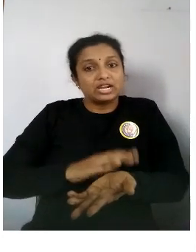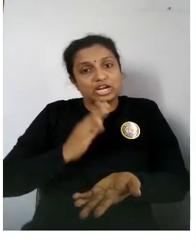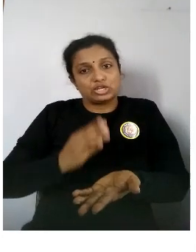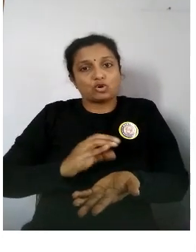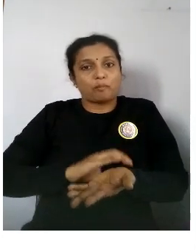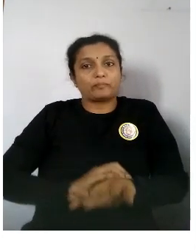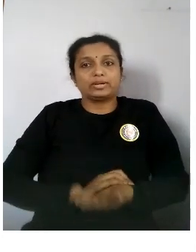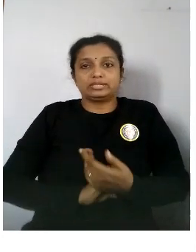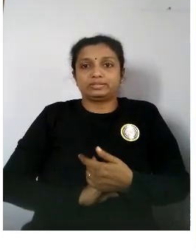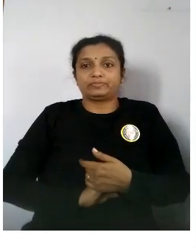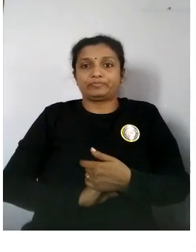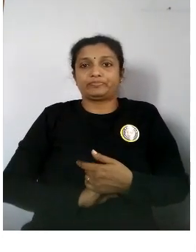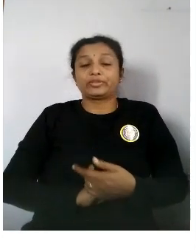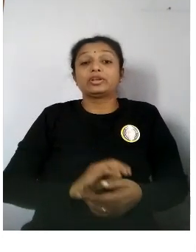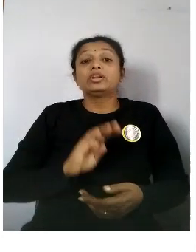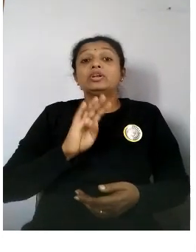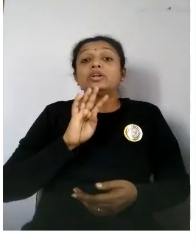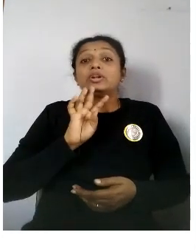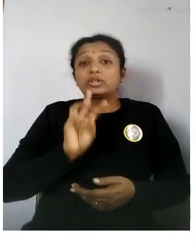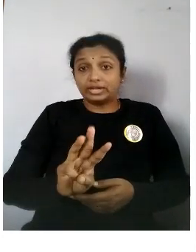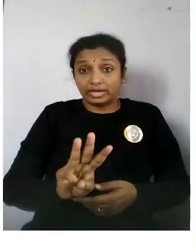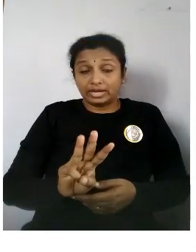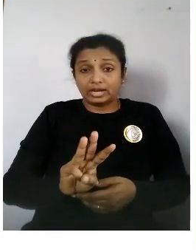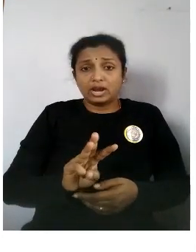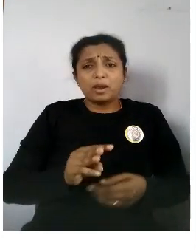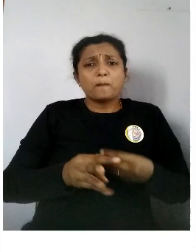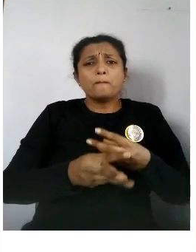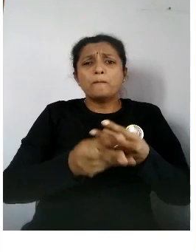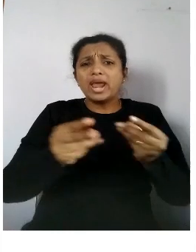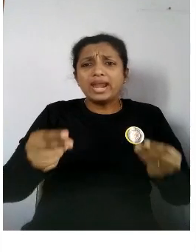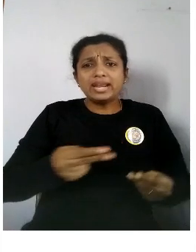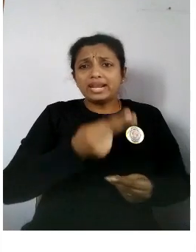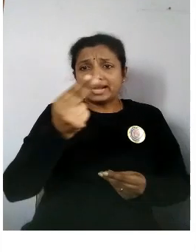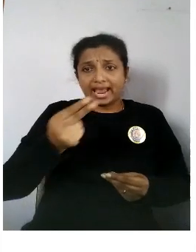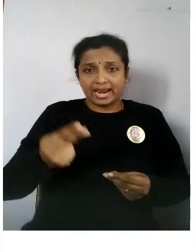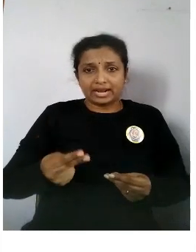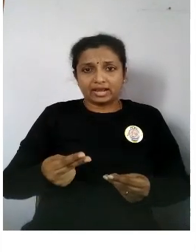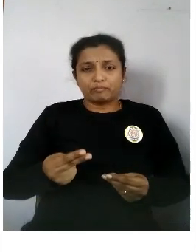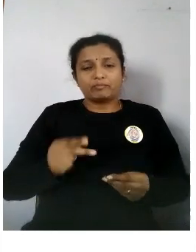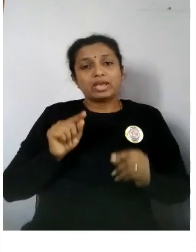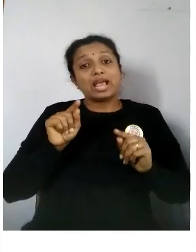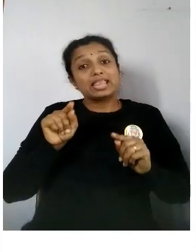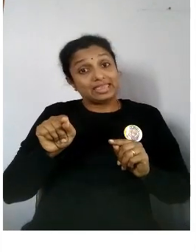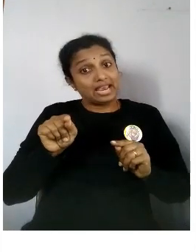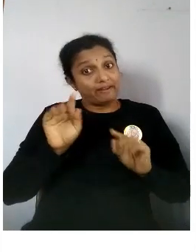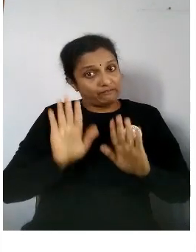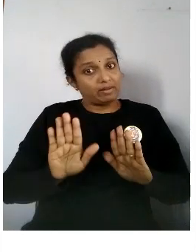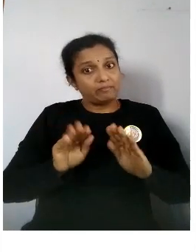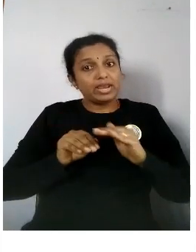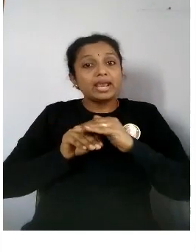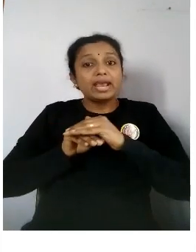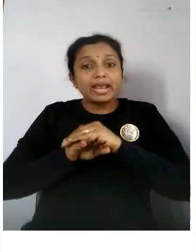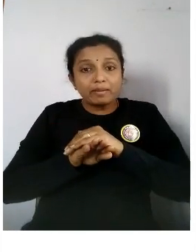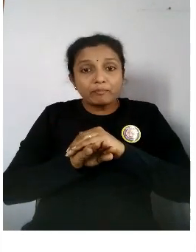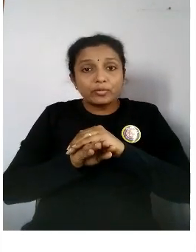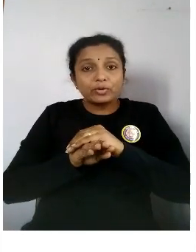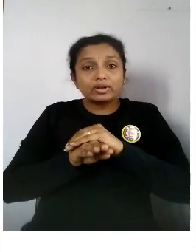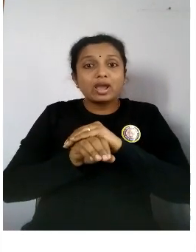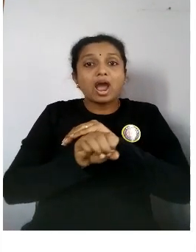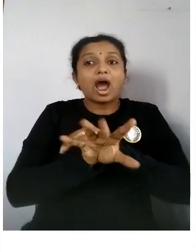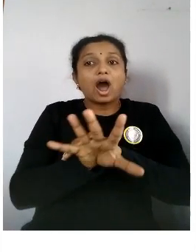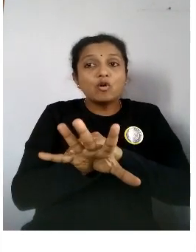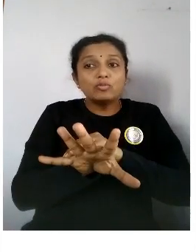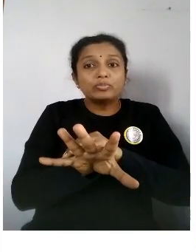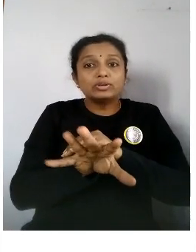pulse and chop pulse. Three, many diagram there will be